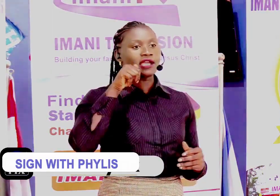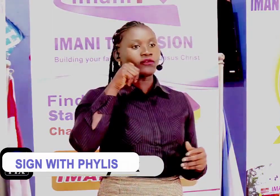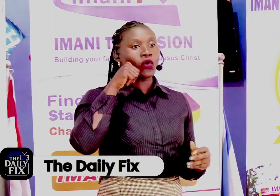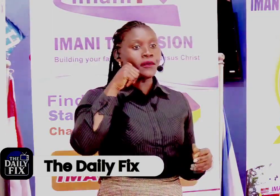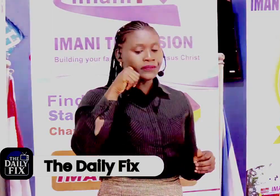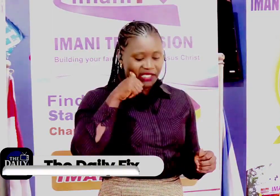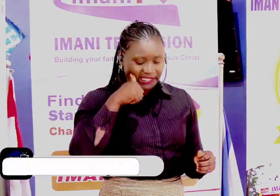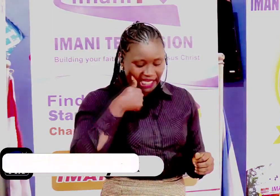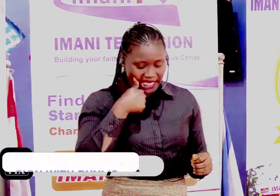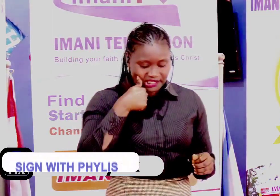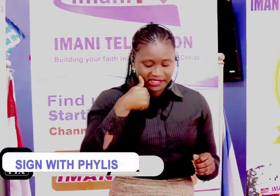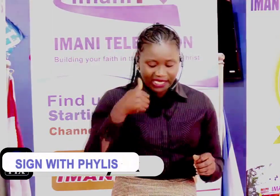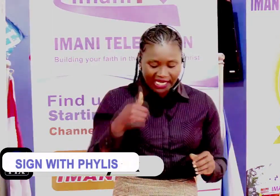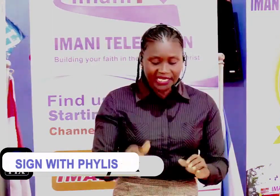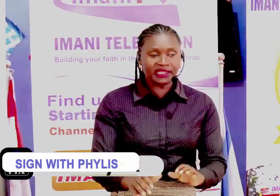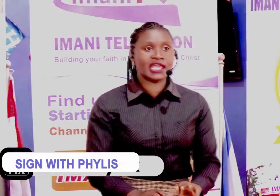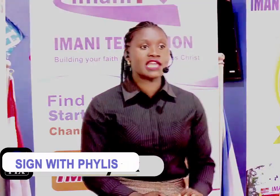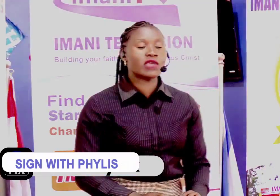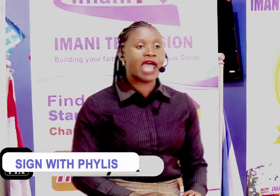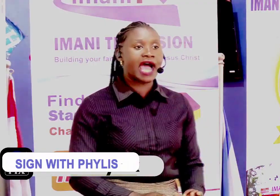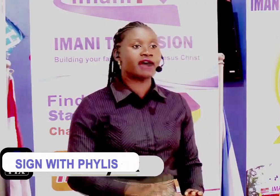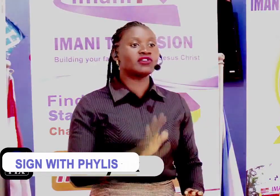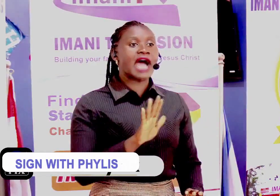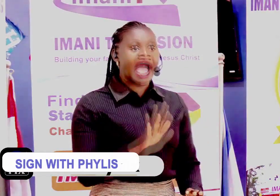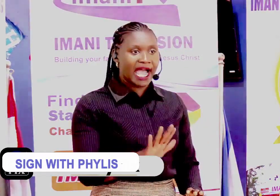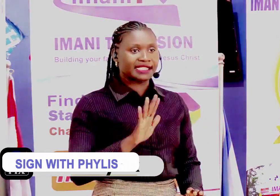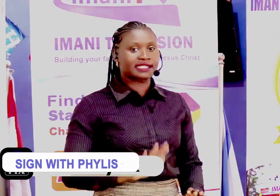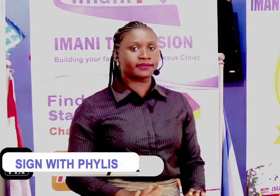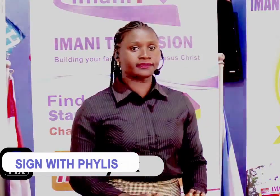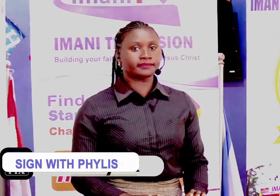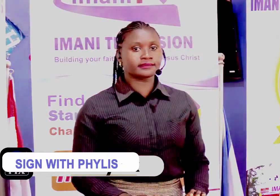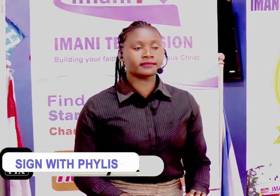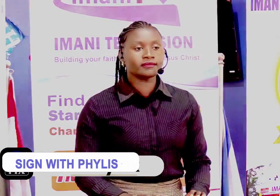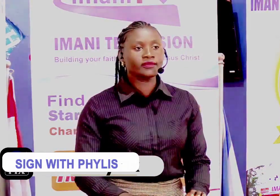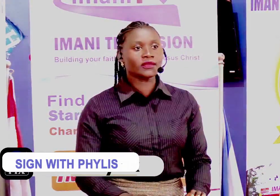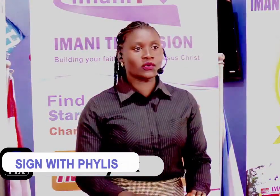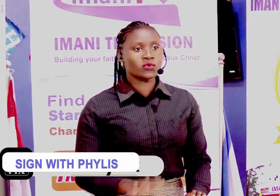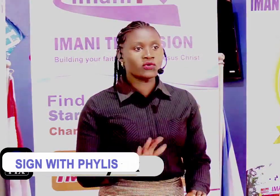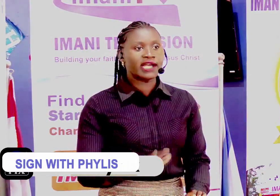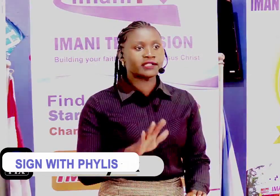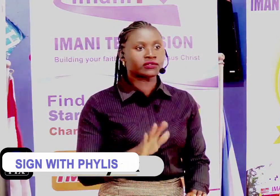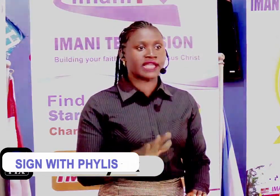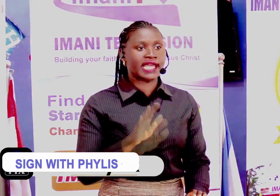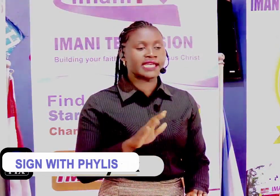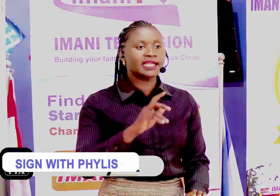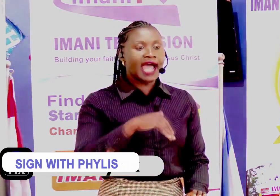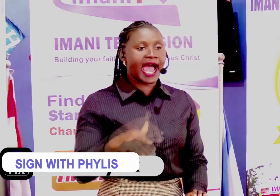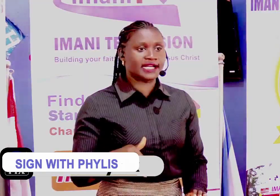for nice. And then we have has. We want to sign has.